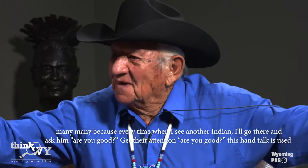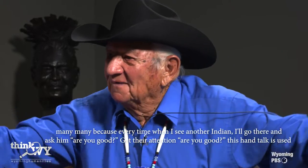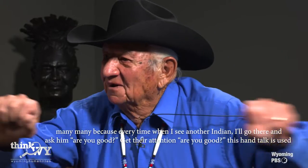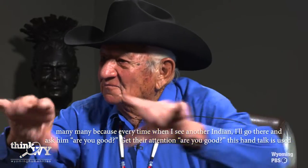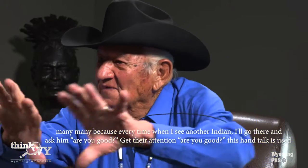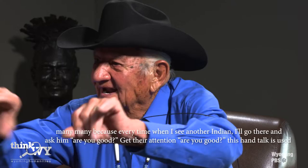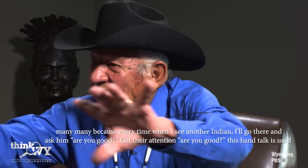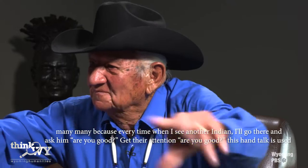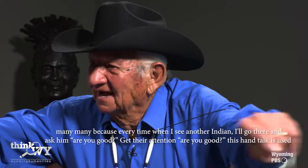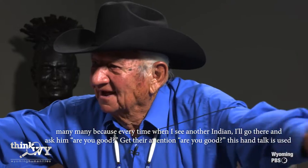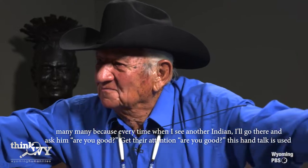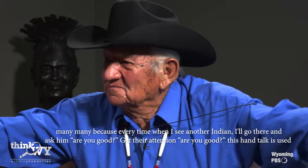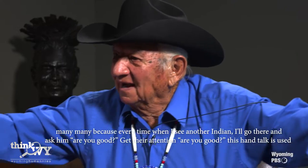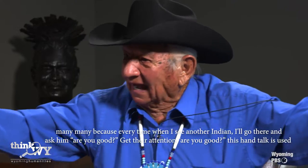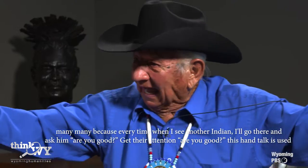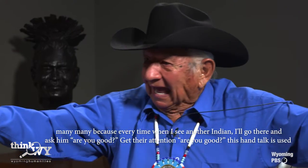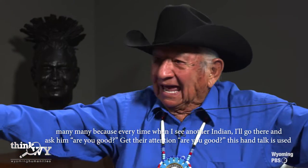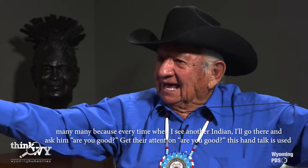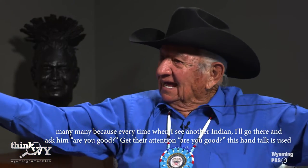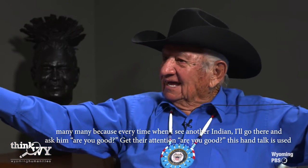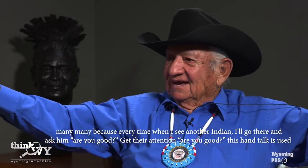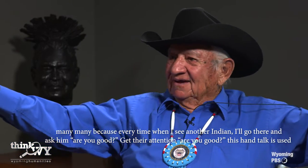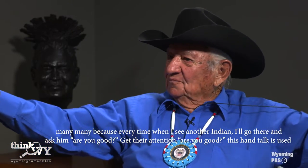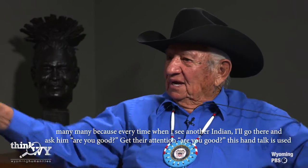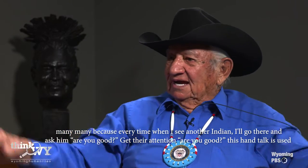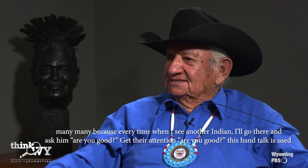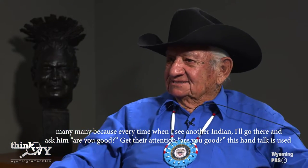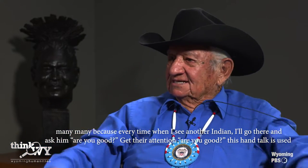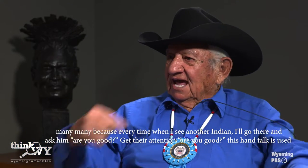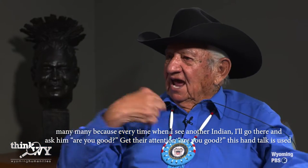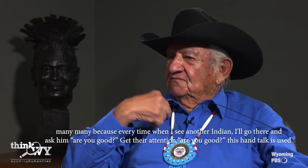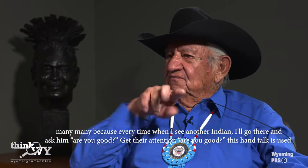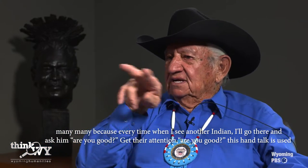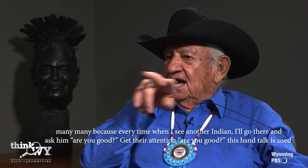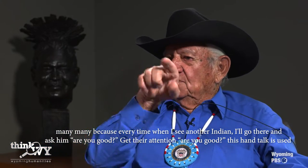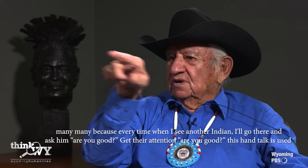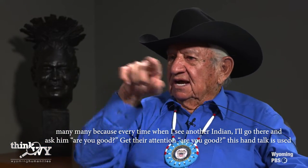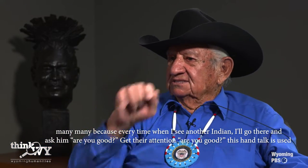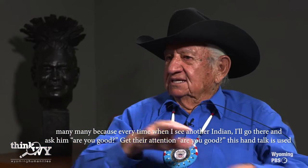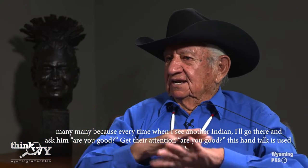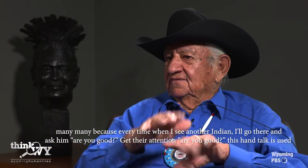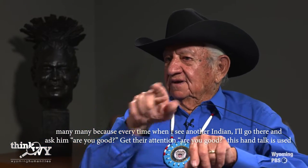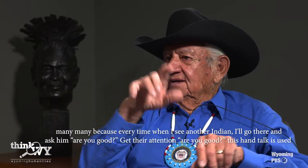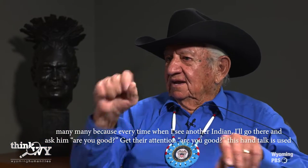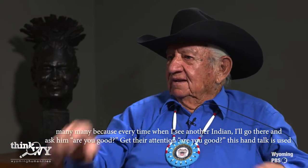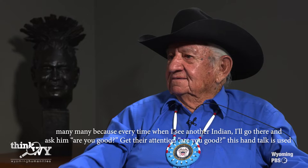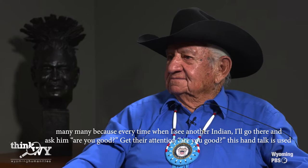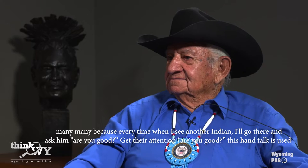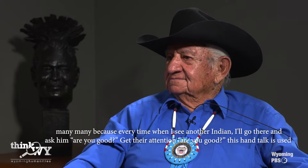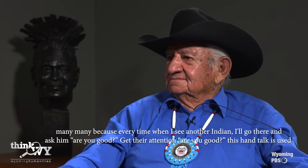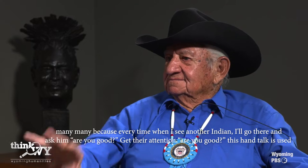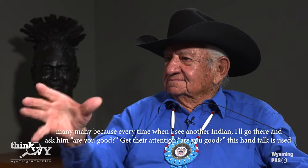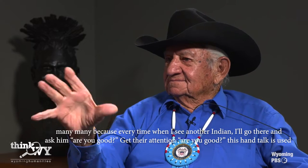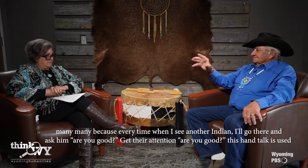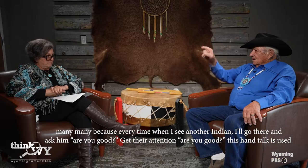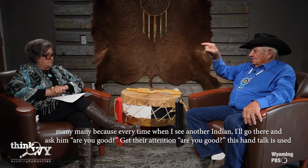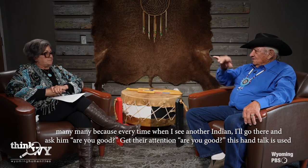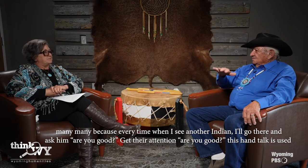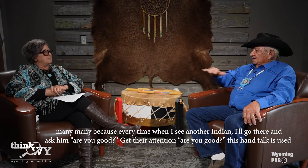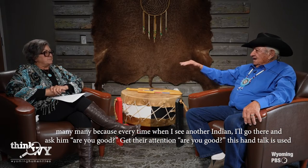Maybe many, many, many. Because every time when I see another Indian, I'll go over there and ask